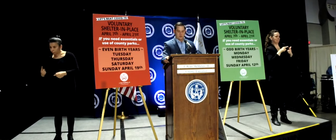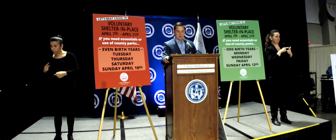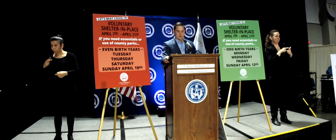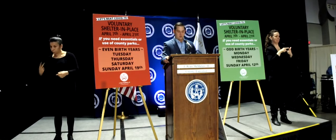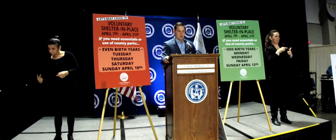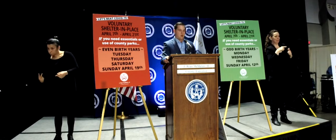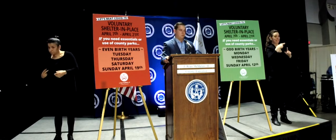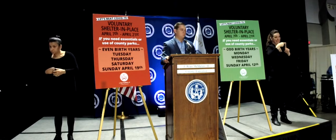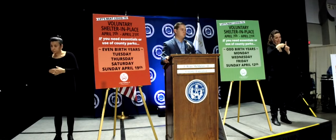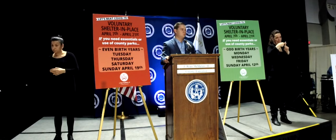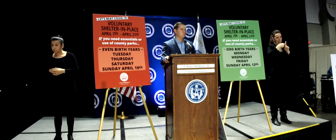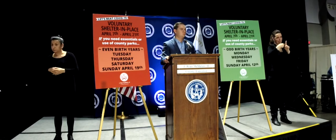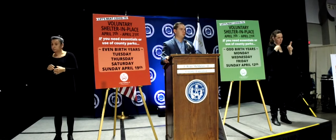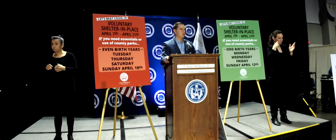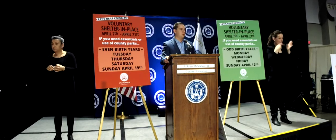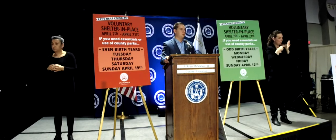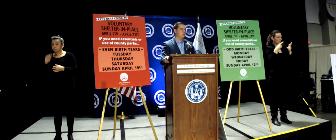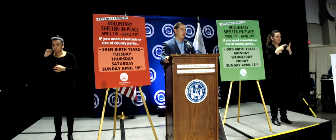been pretty